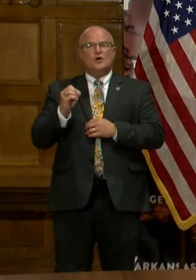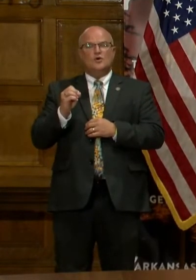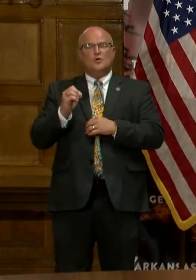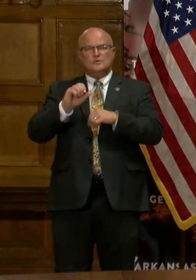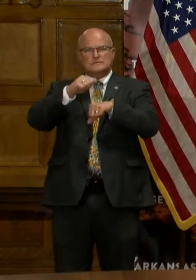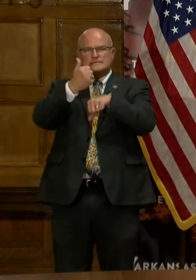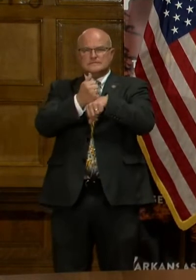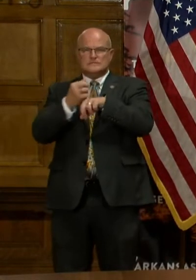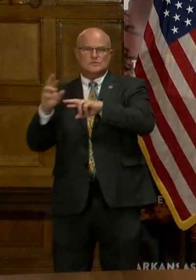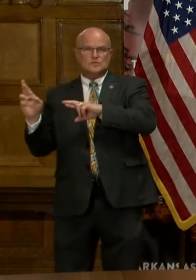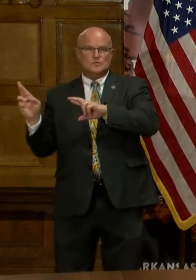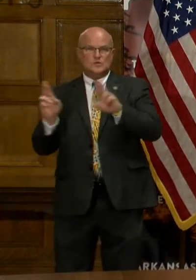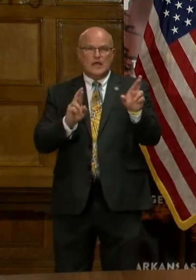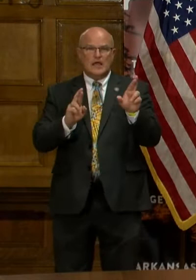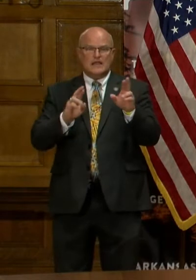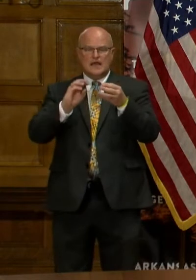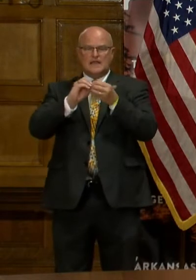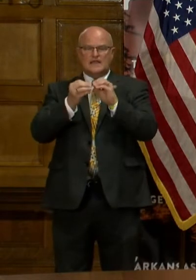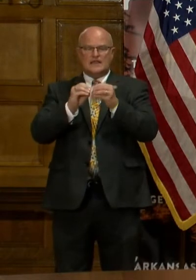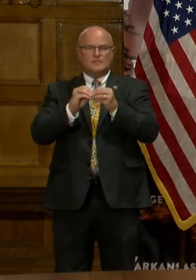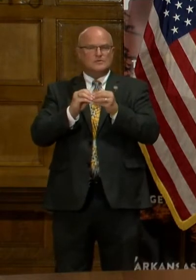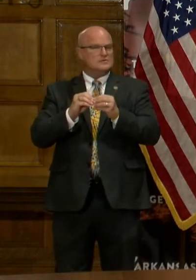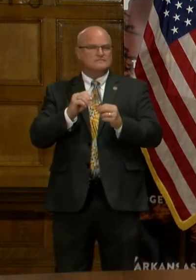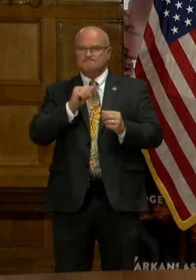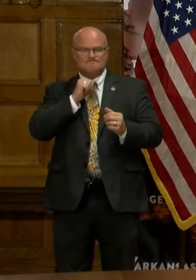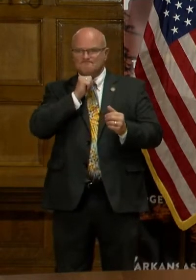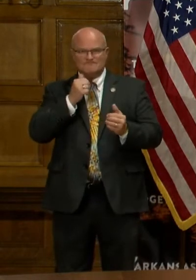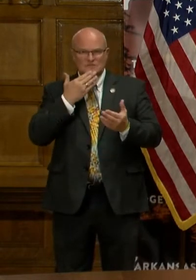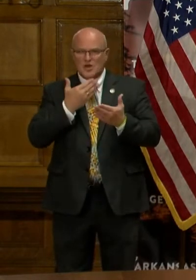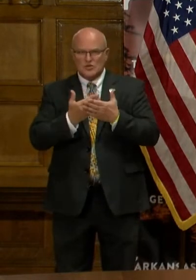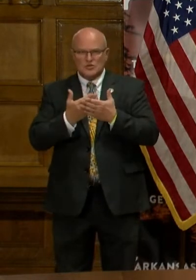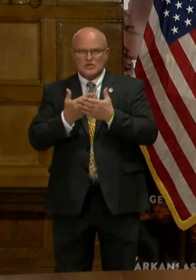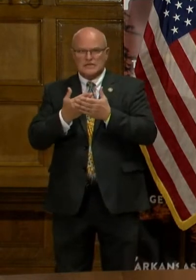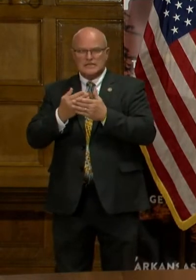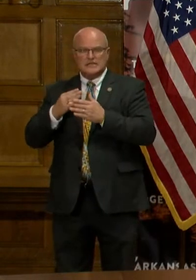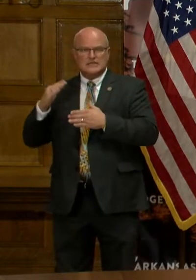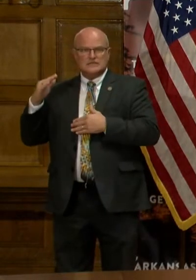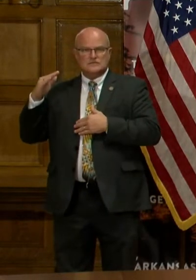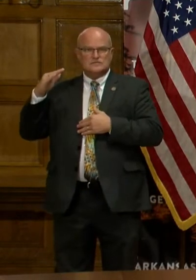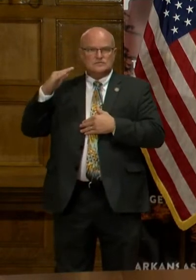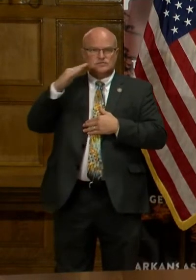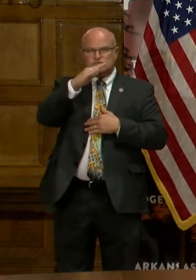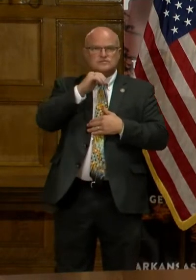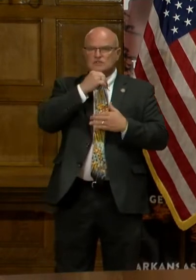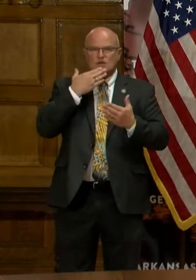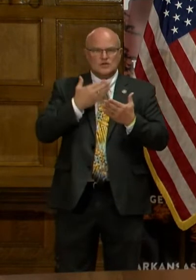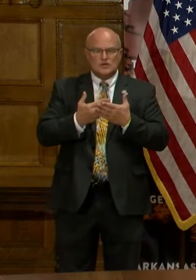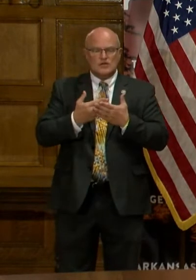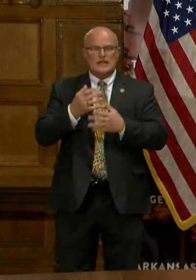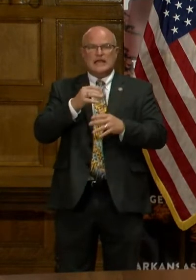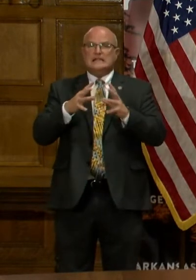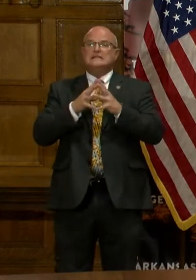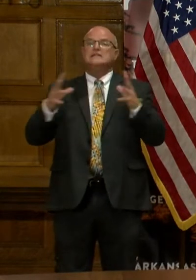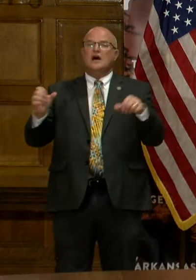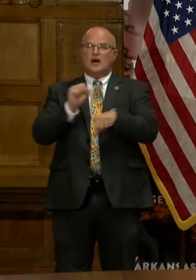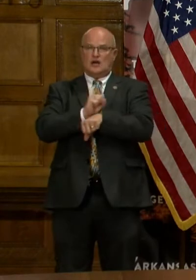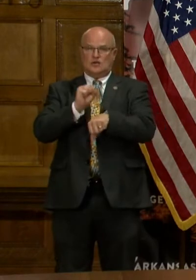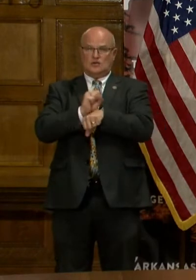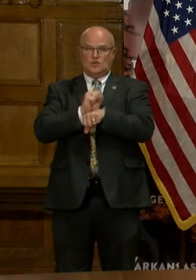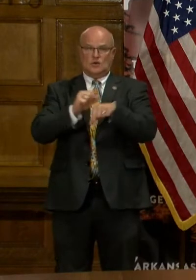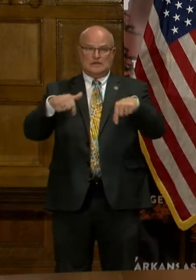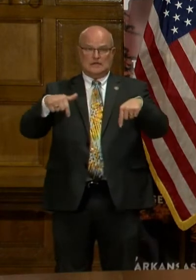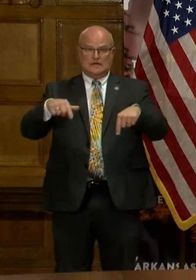setting the stage that the numbers aren't good, the trend is not good, and we have a lot of work to do here